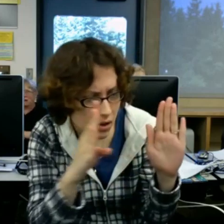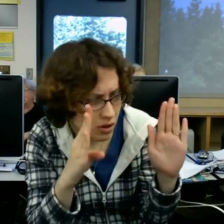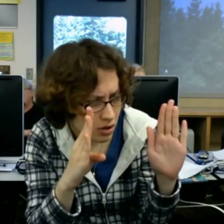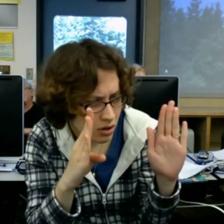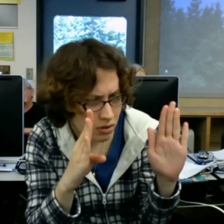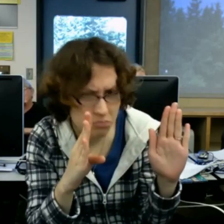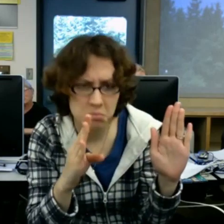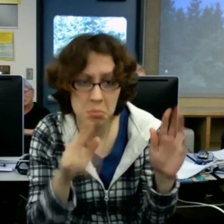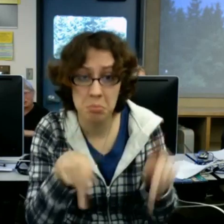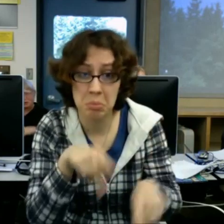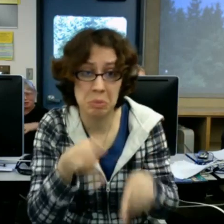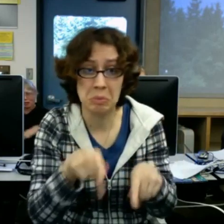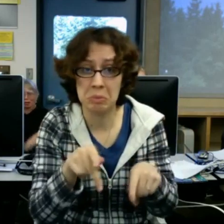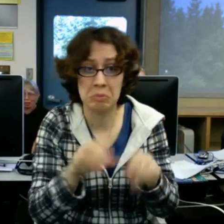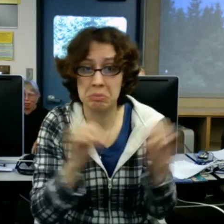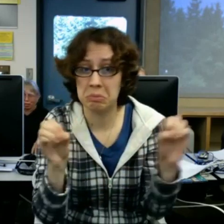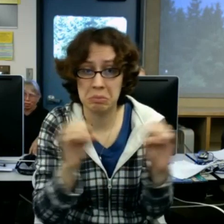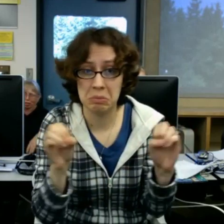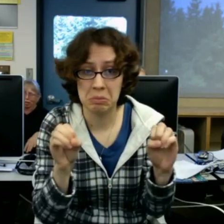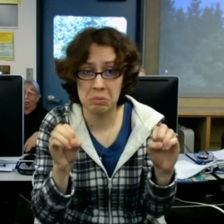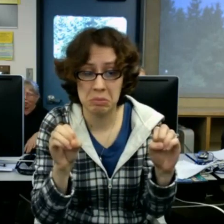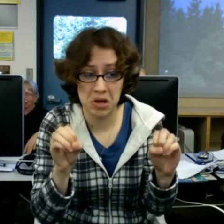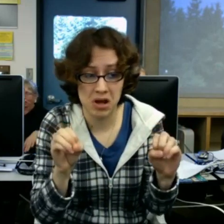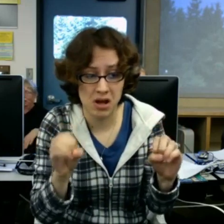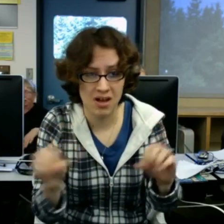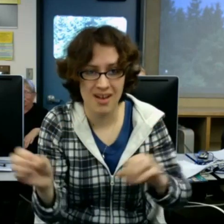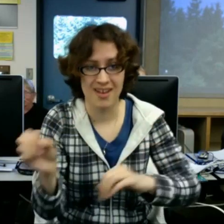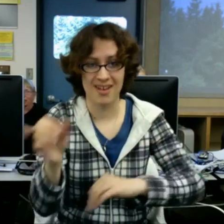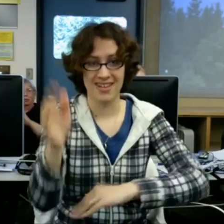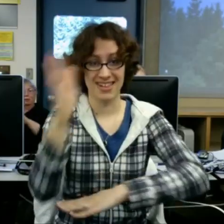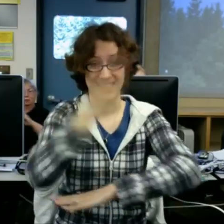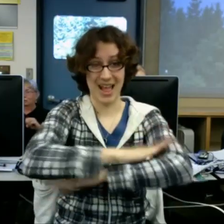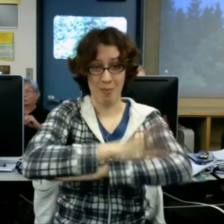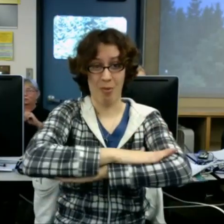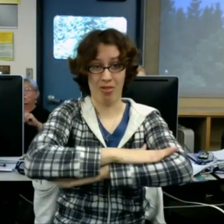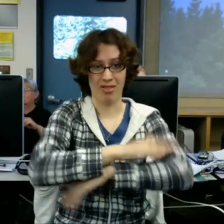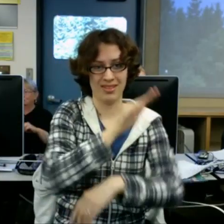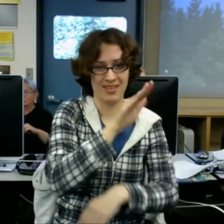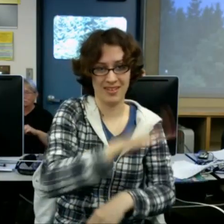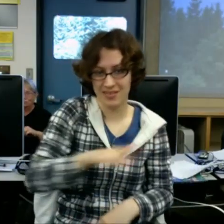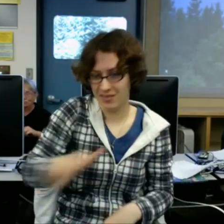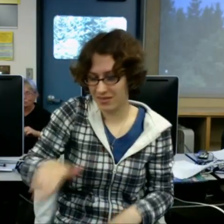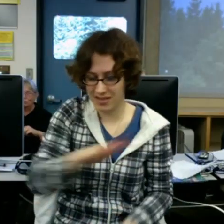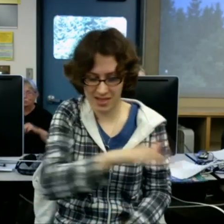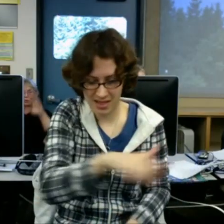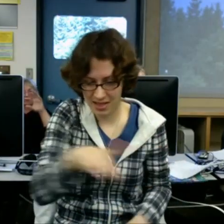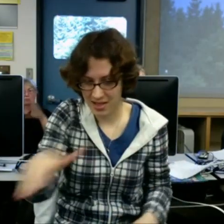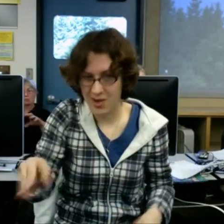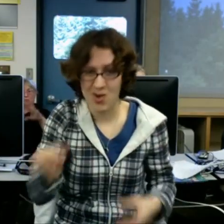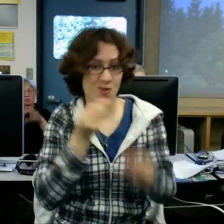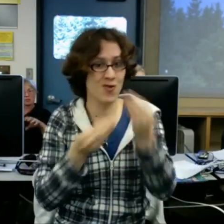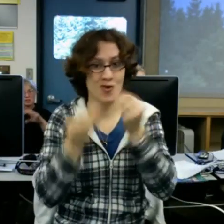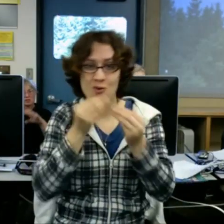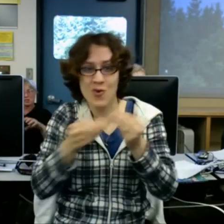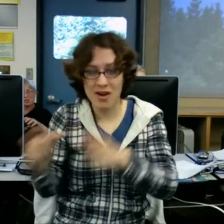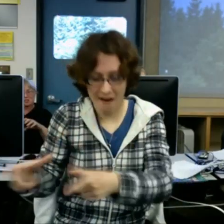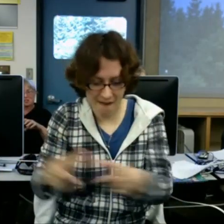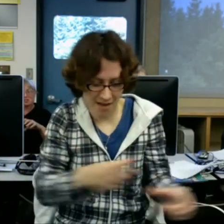opened up and looked inside. There was no people, but there was tables all in a row and food set